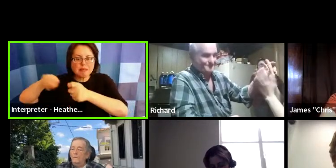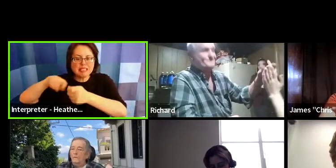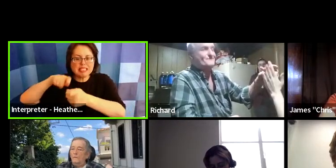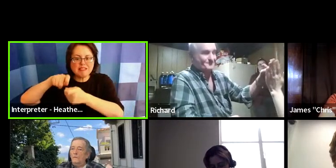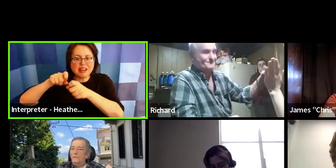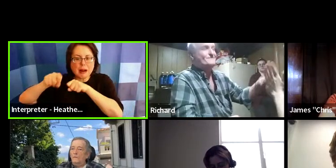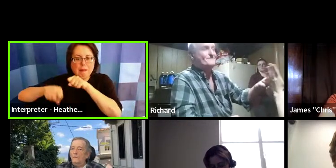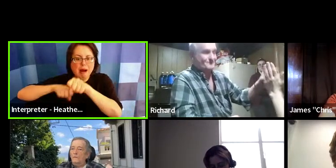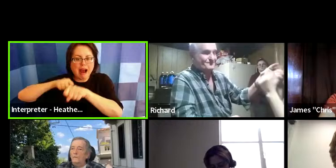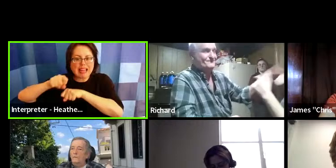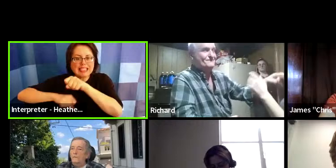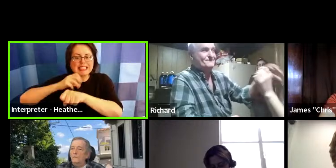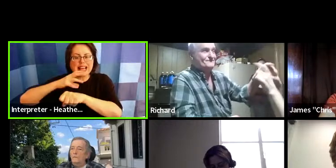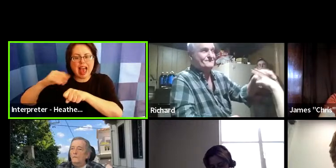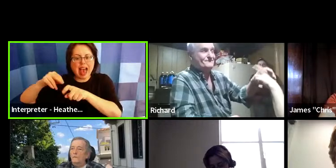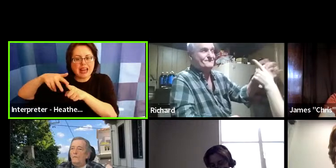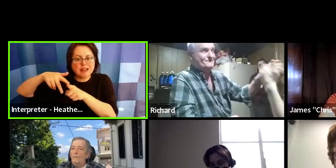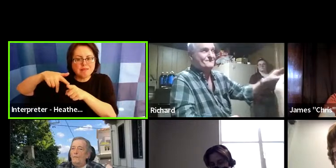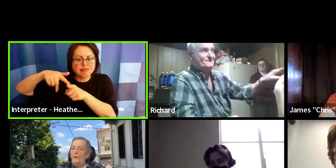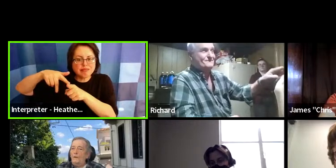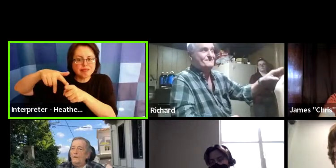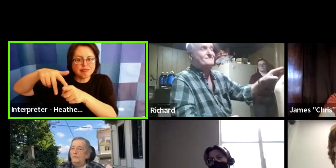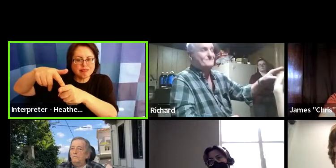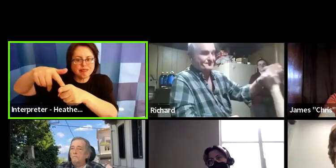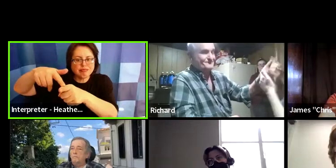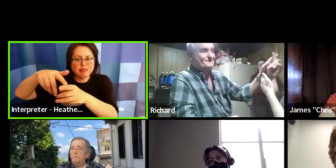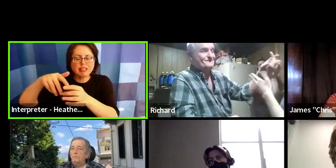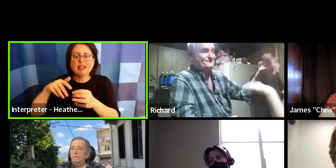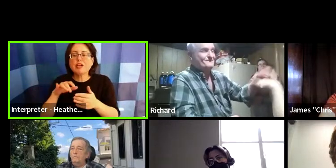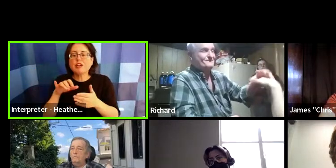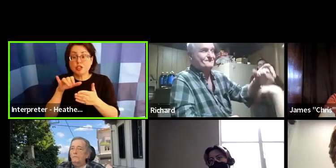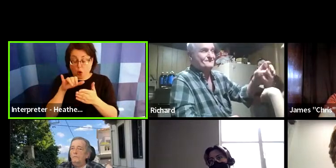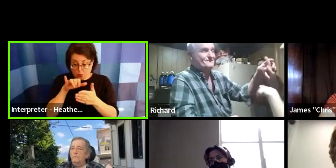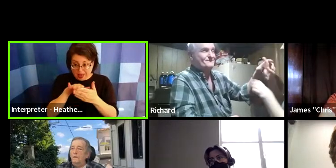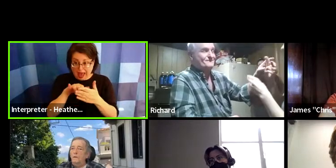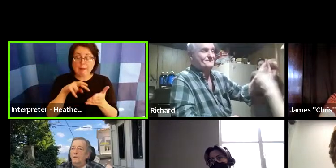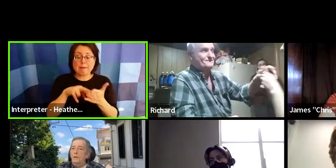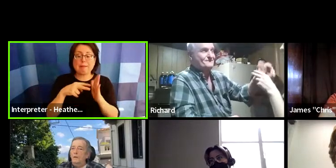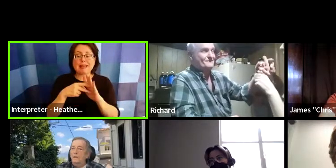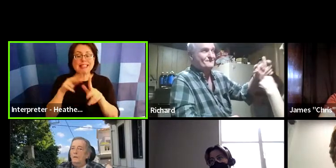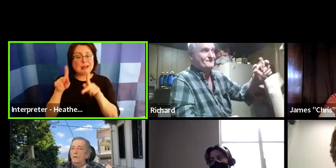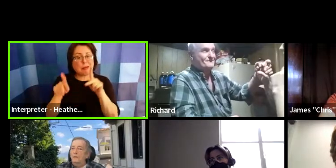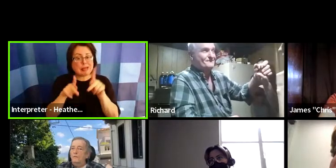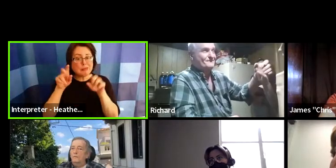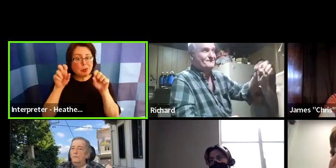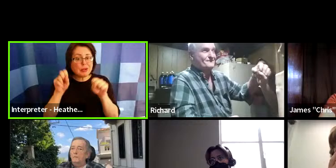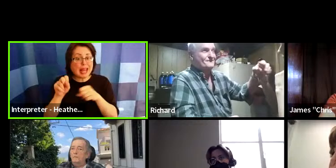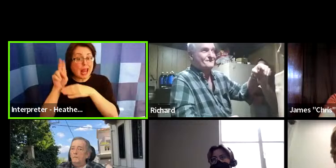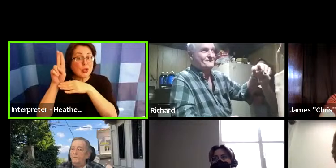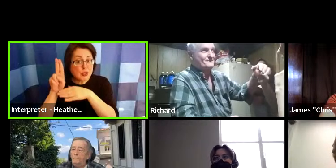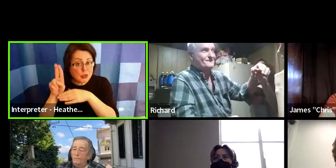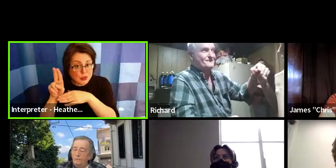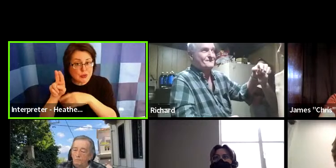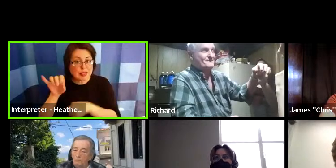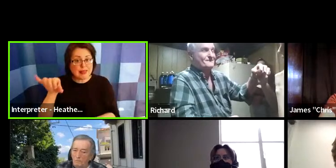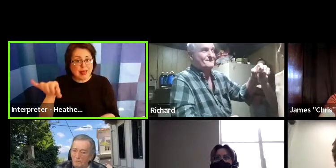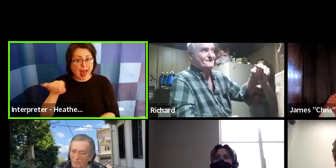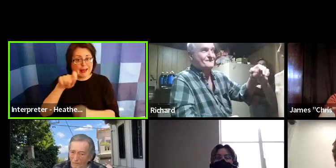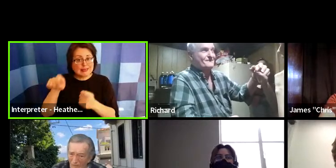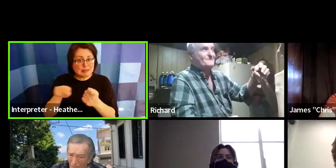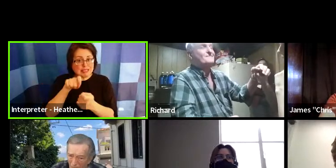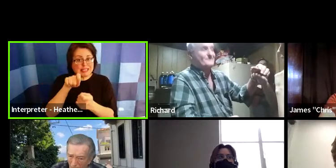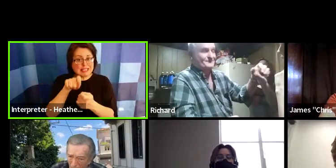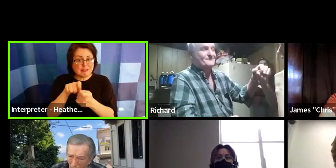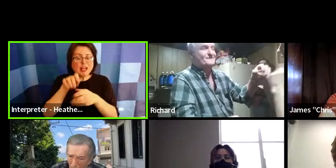to plan their trips with bike lanes in mind, so that people can make sure that they are utilizing the on the